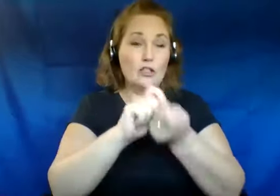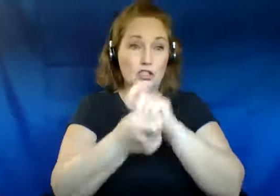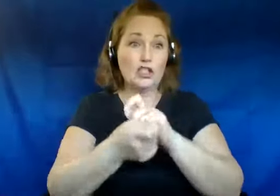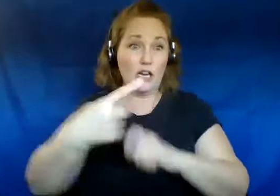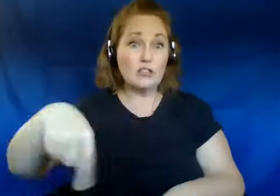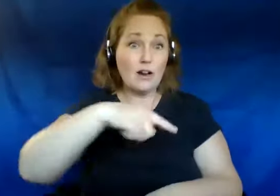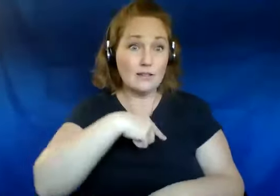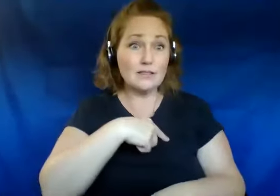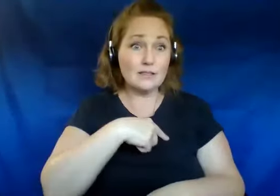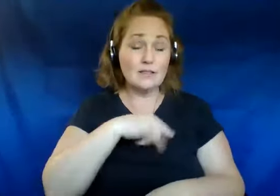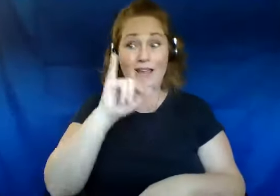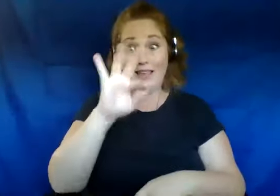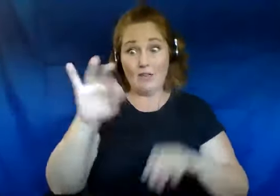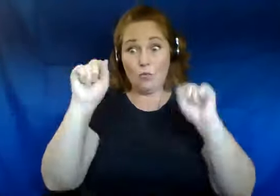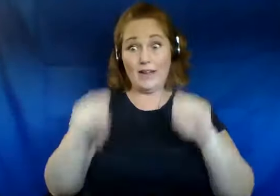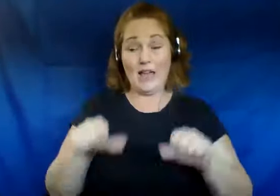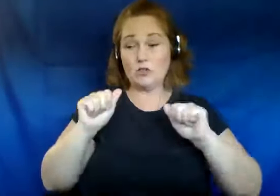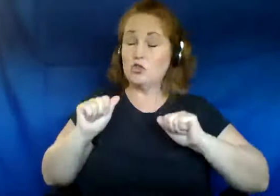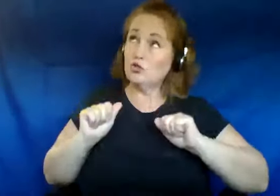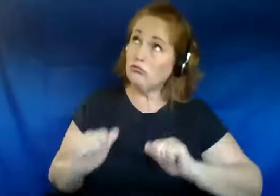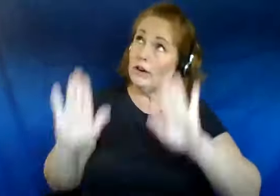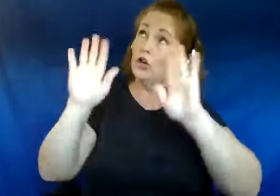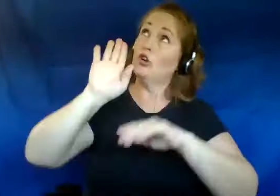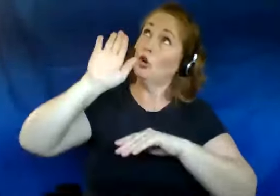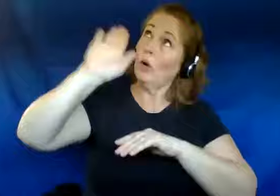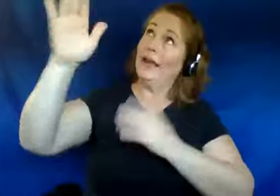can surrender to God's will.